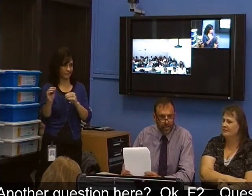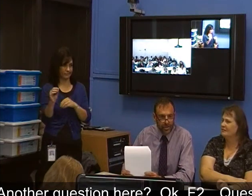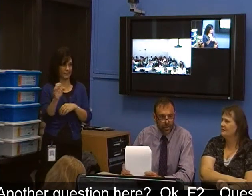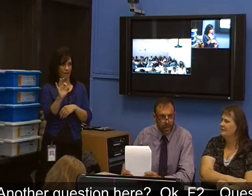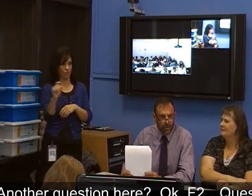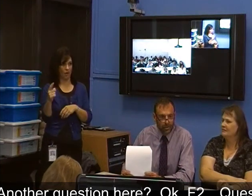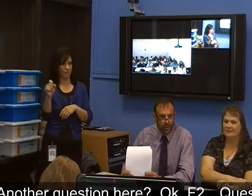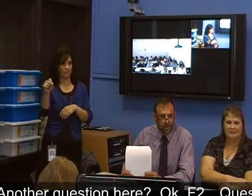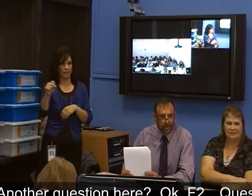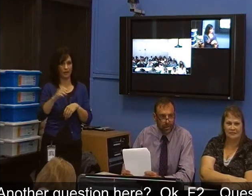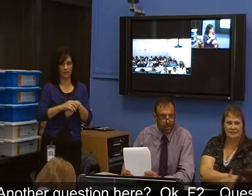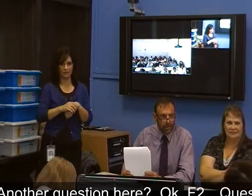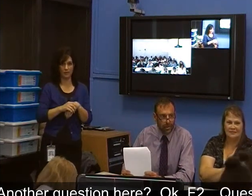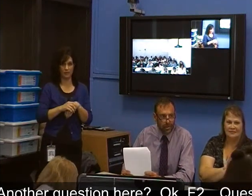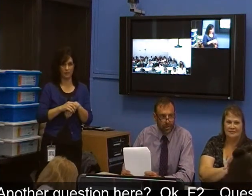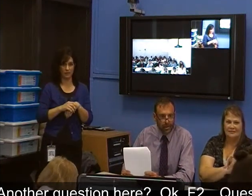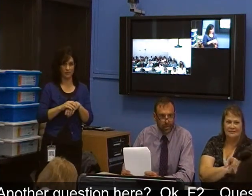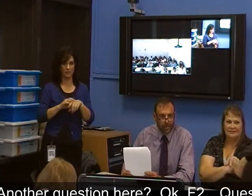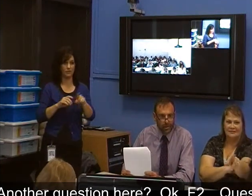Another question here?